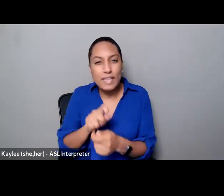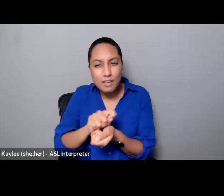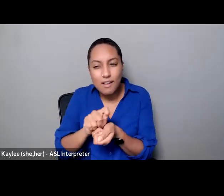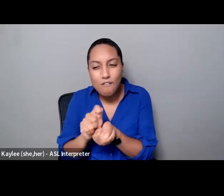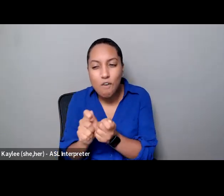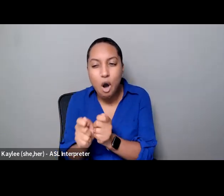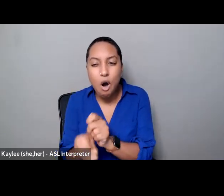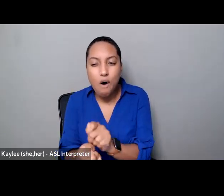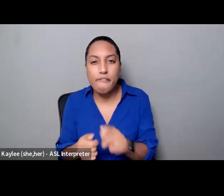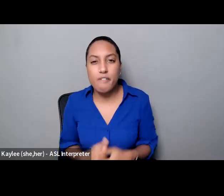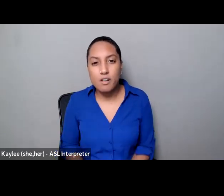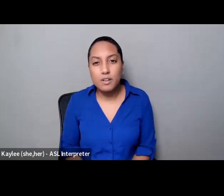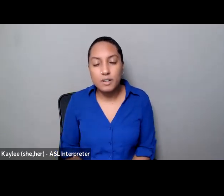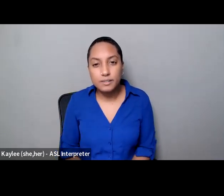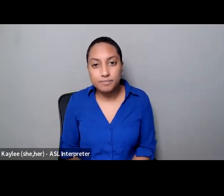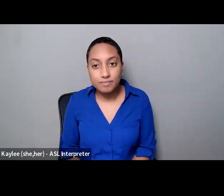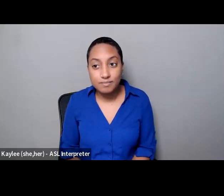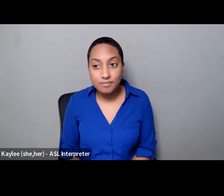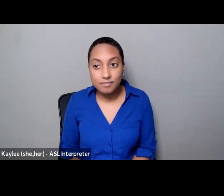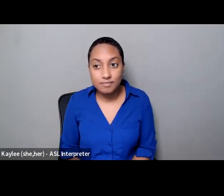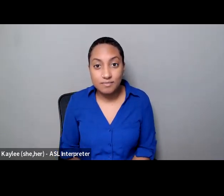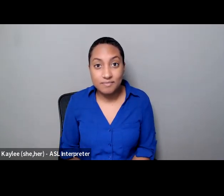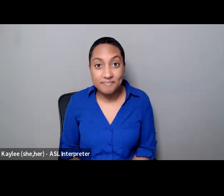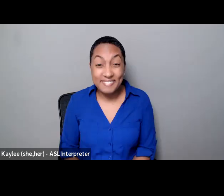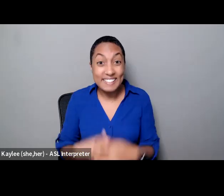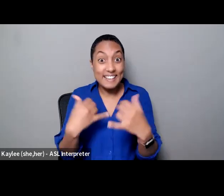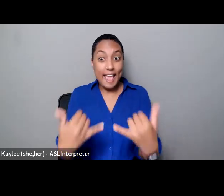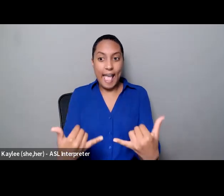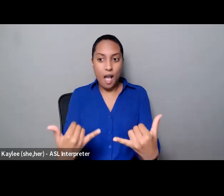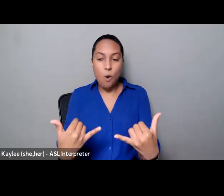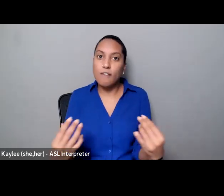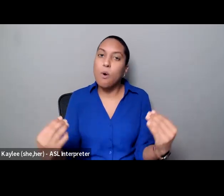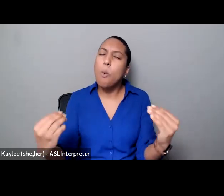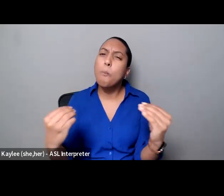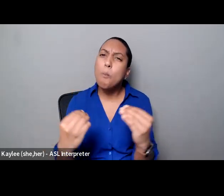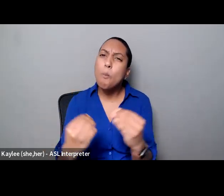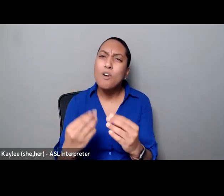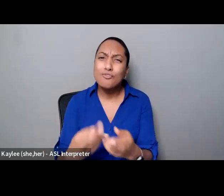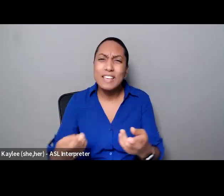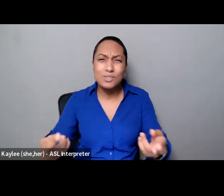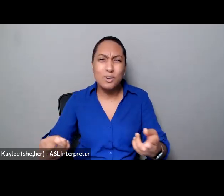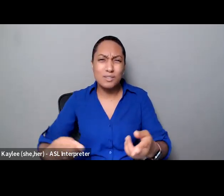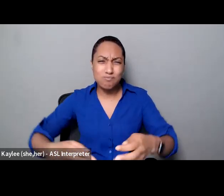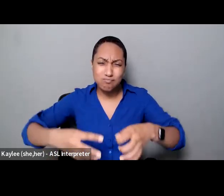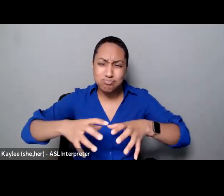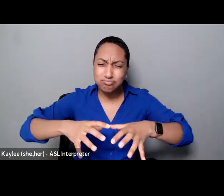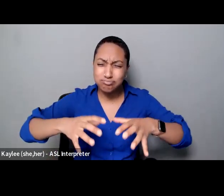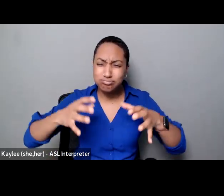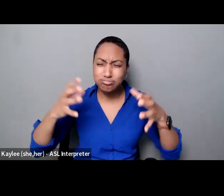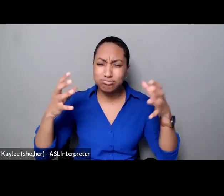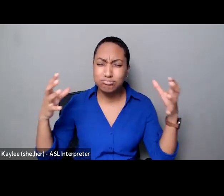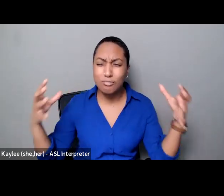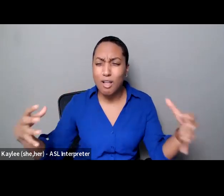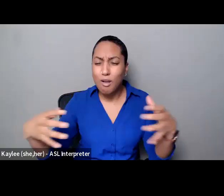And we have way more resources today than we did back then. We need to remember that.